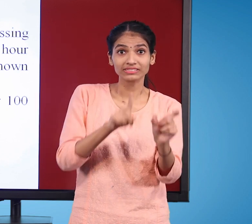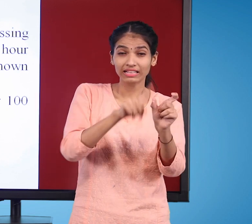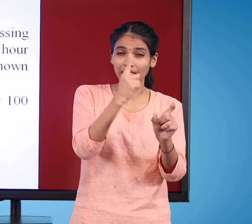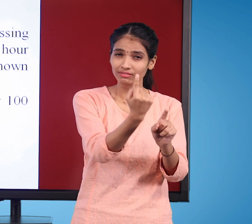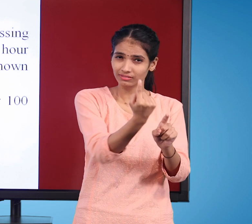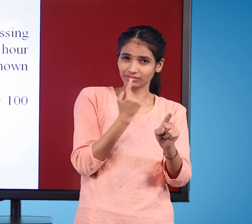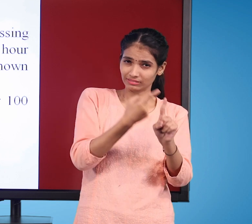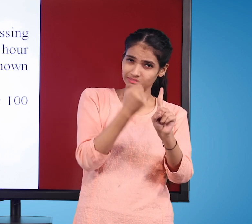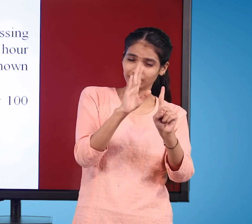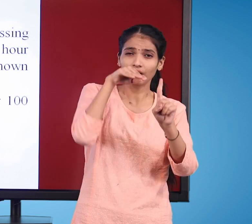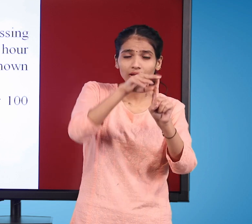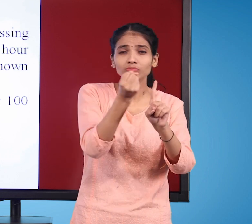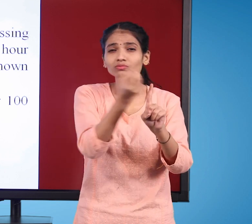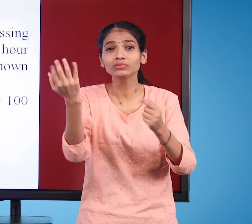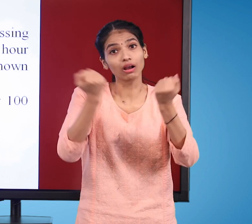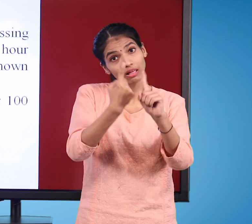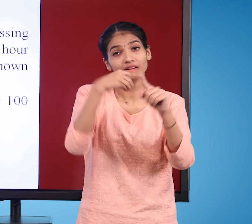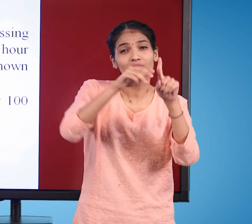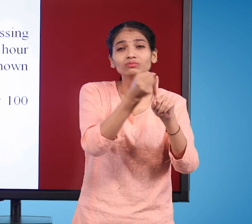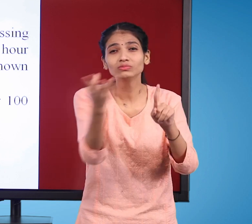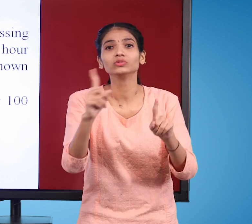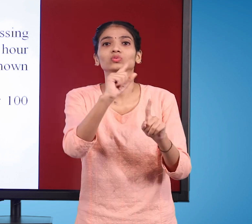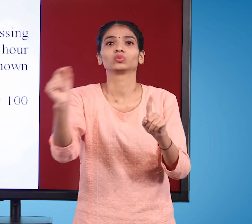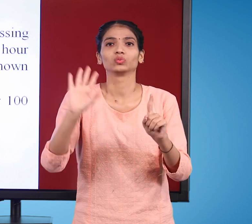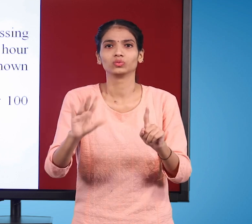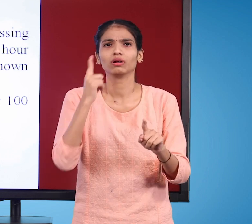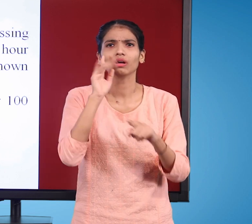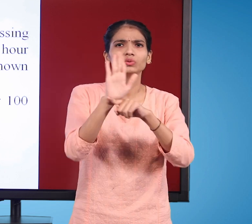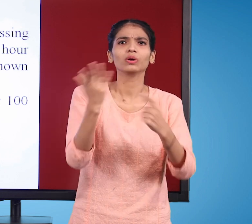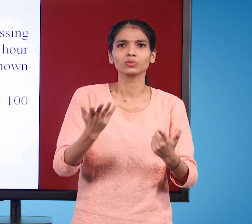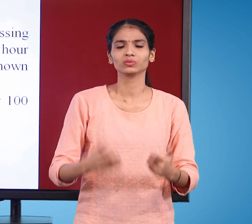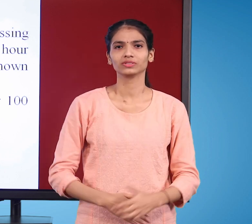graph. 1 unit of length stands for 100 vehicles.